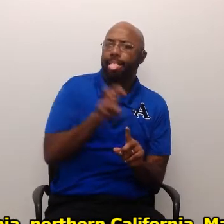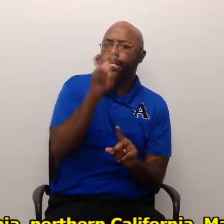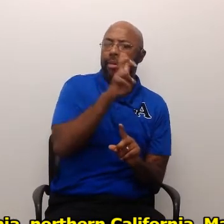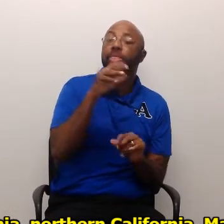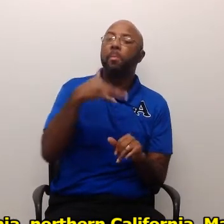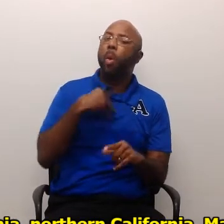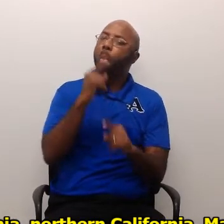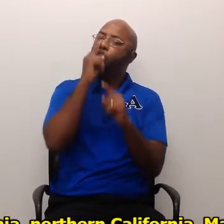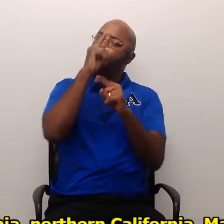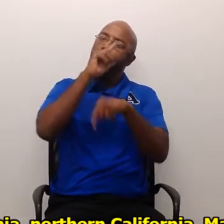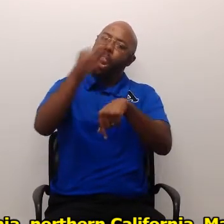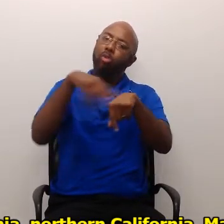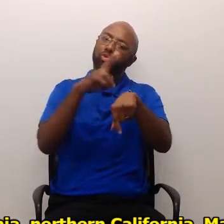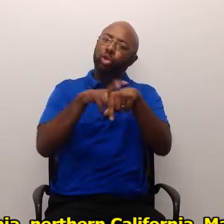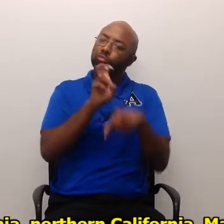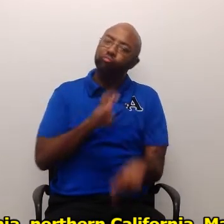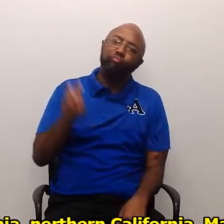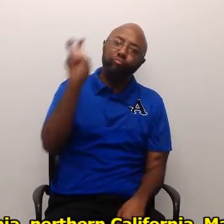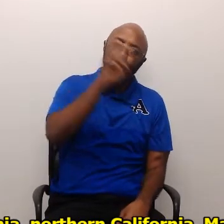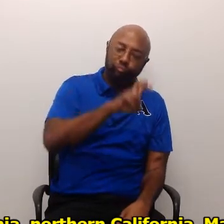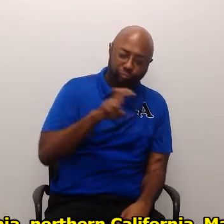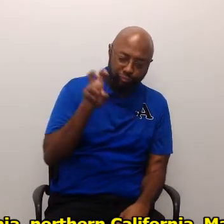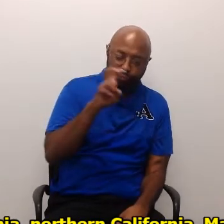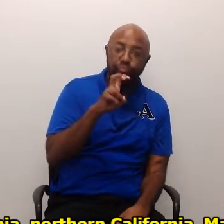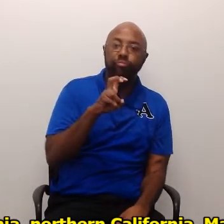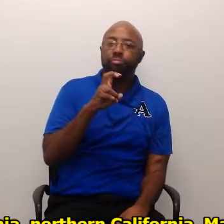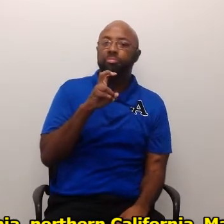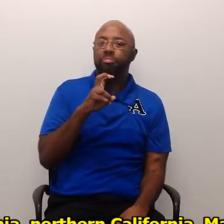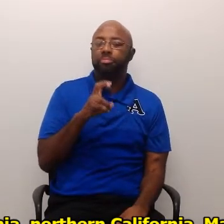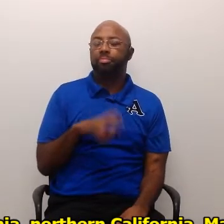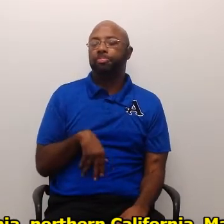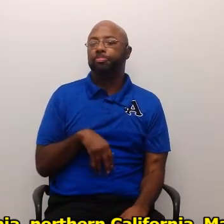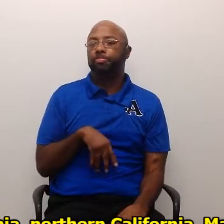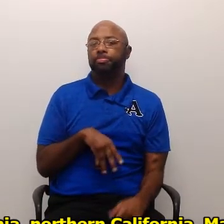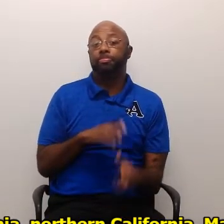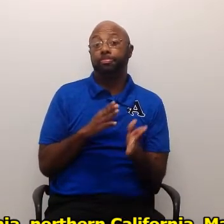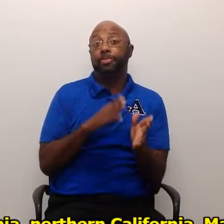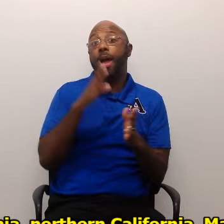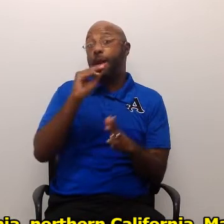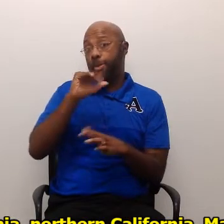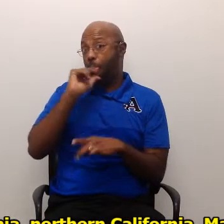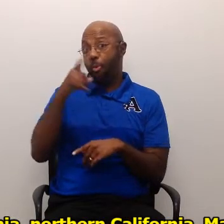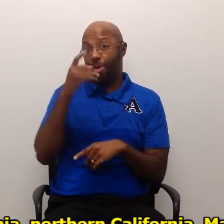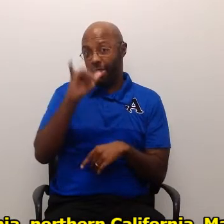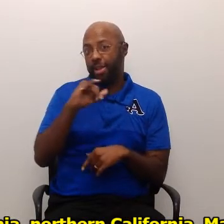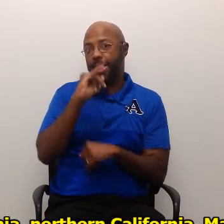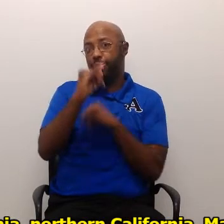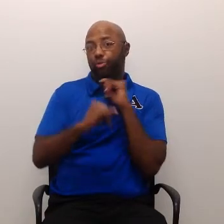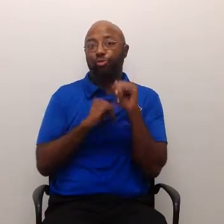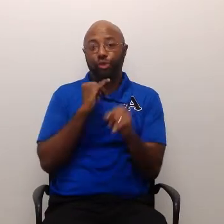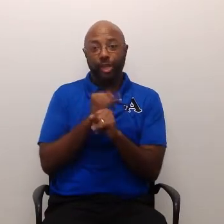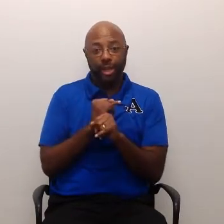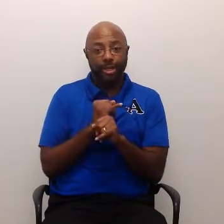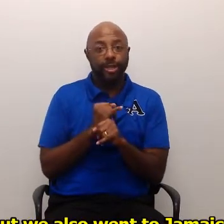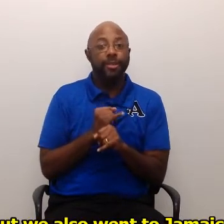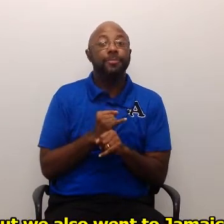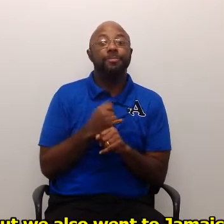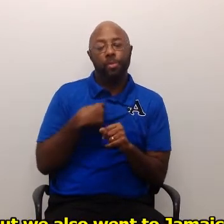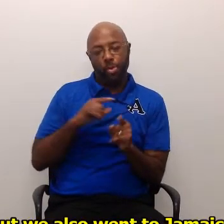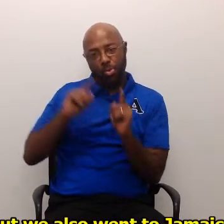Northern California, Maryland. We like to make sure that we travel around the country with the camp. And not